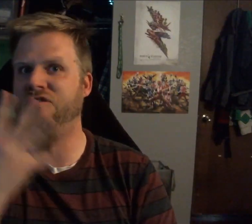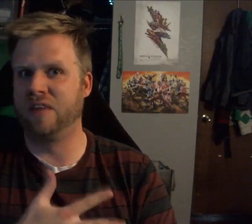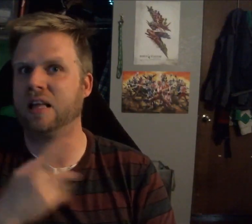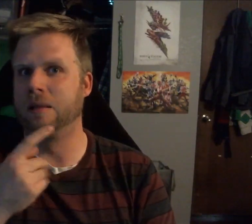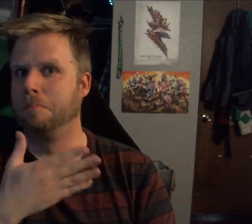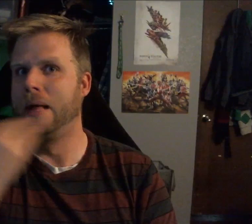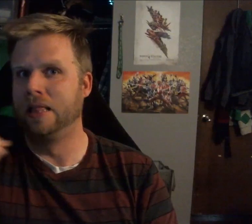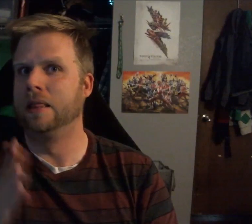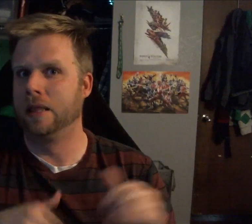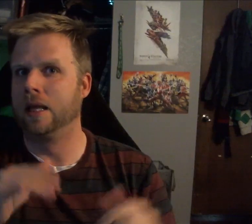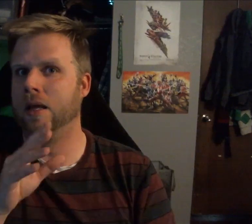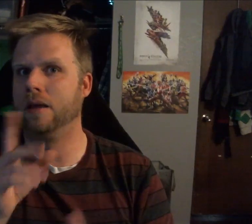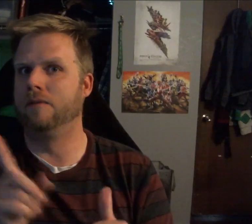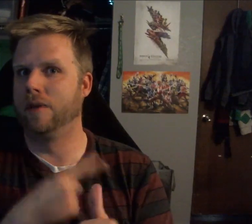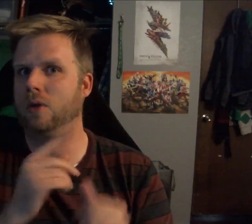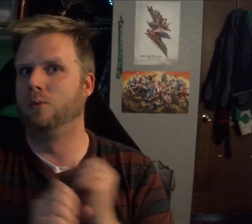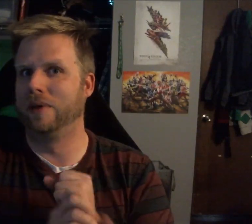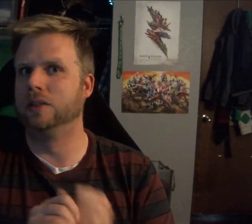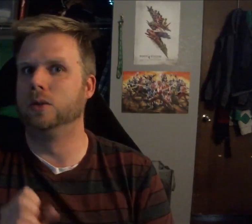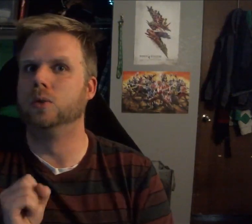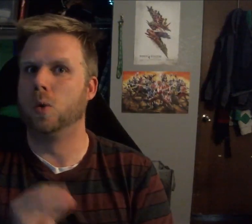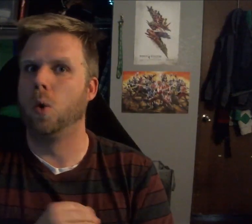Thank you.